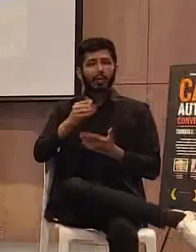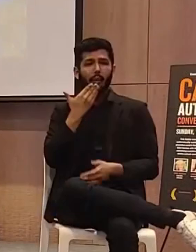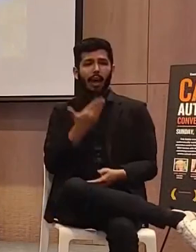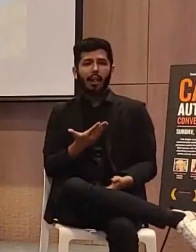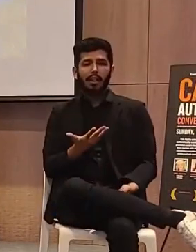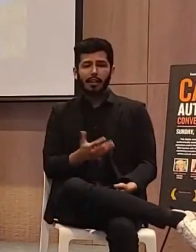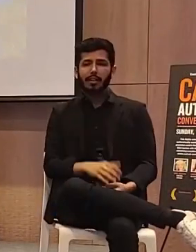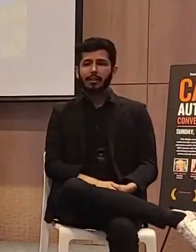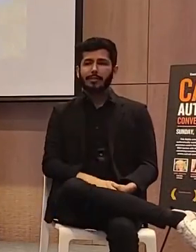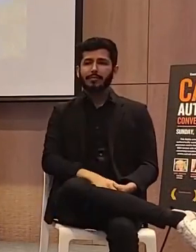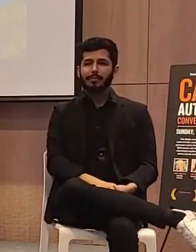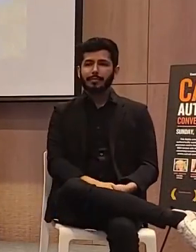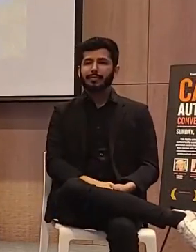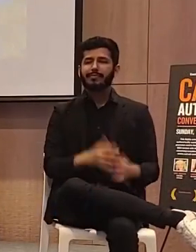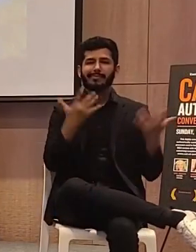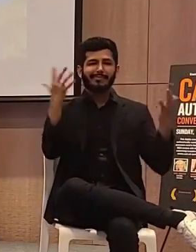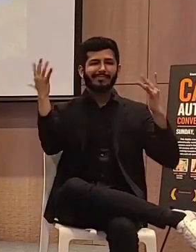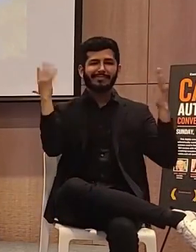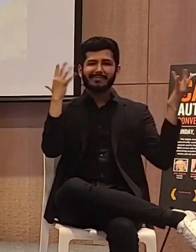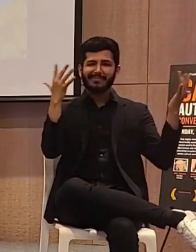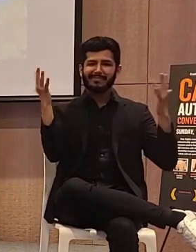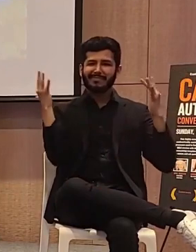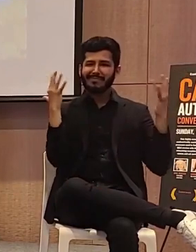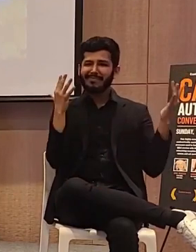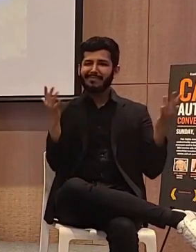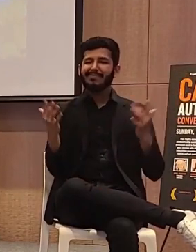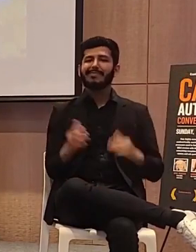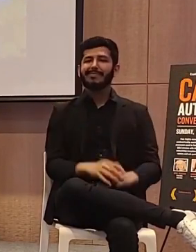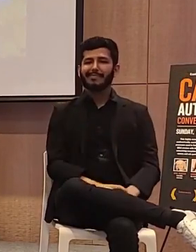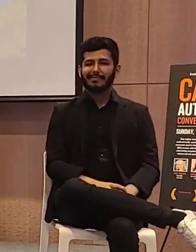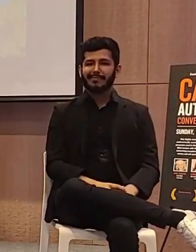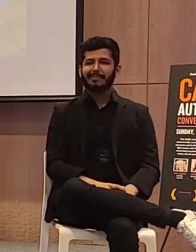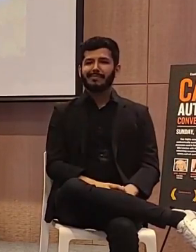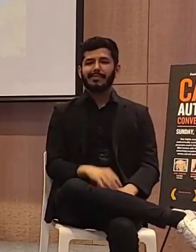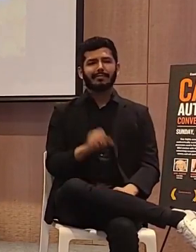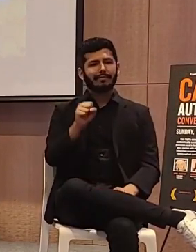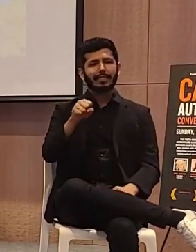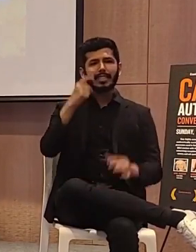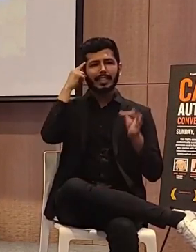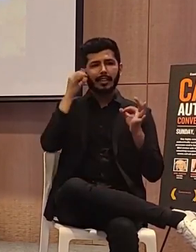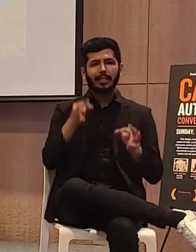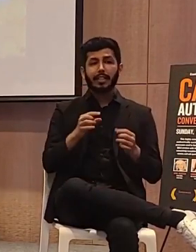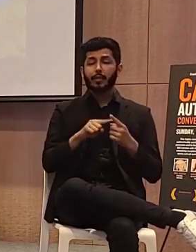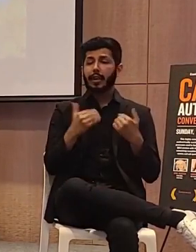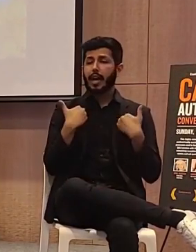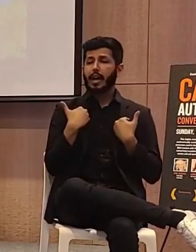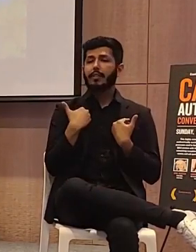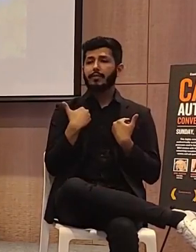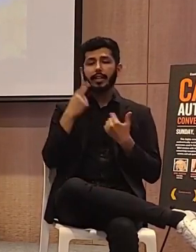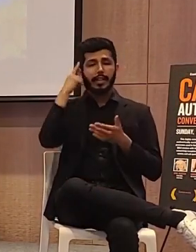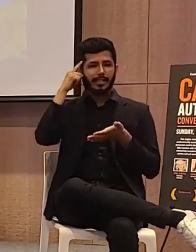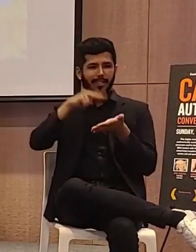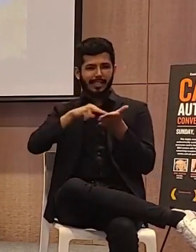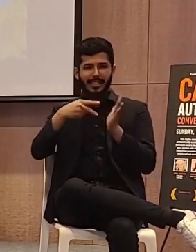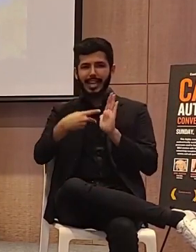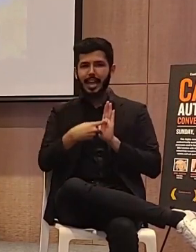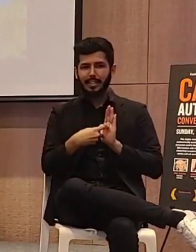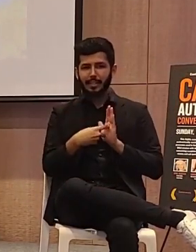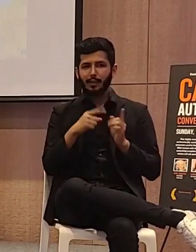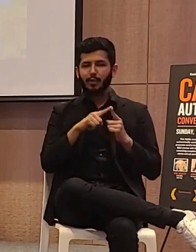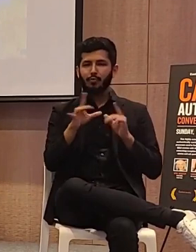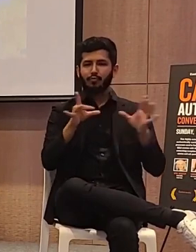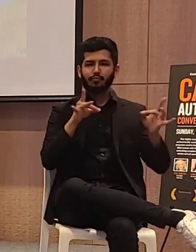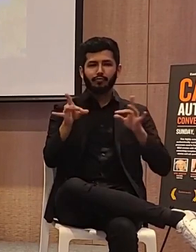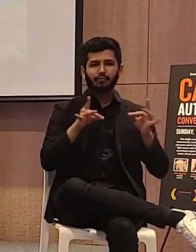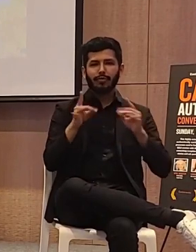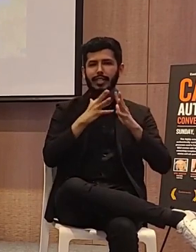got, want to move it along to get some more before we get to the Q&A. It is definitely one thing to have the intent to cast